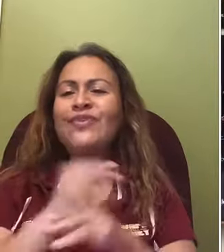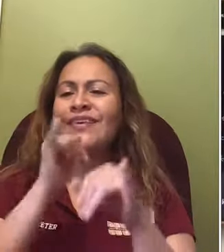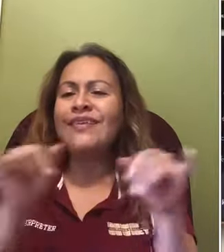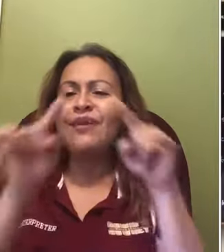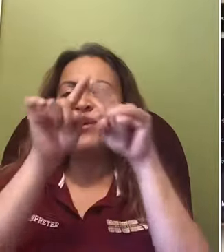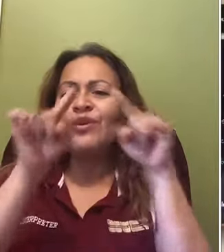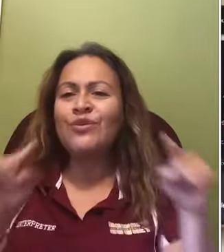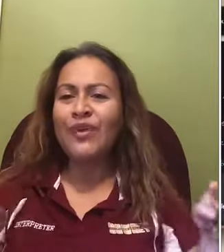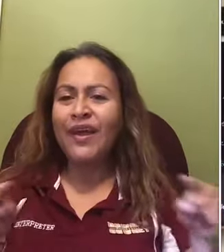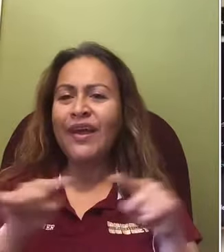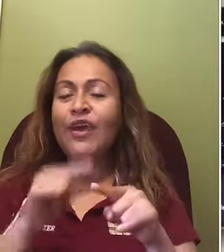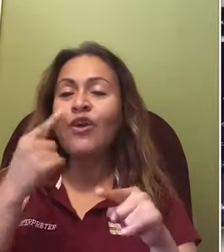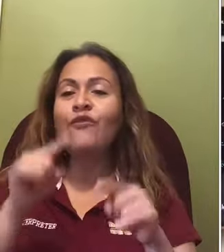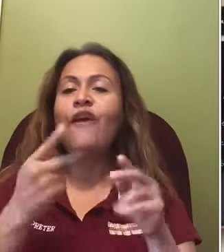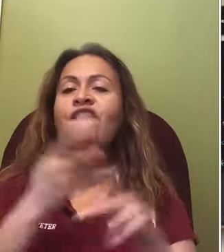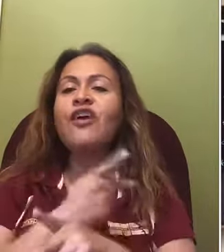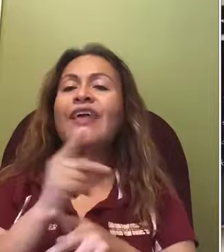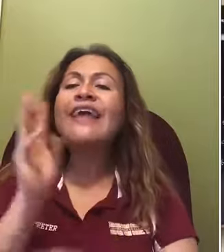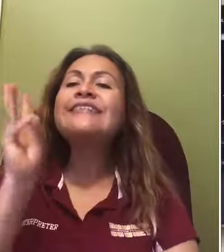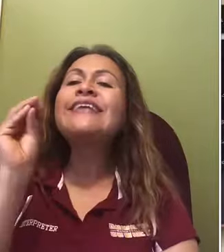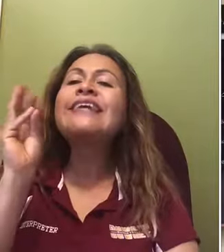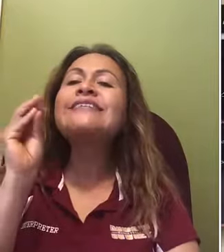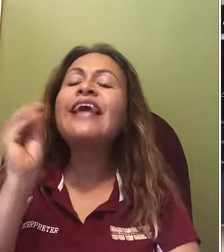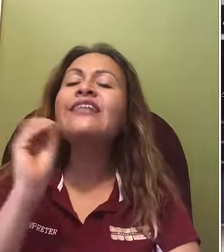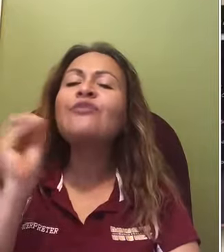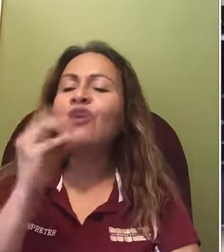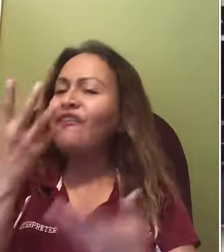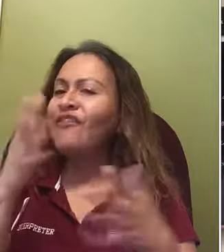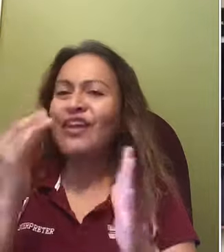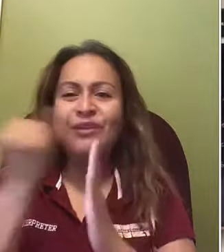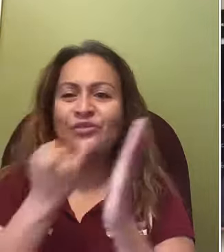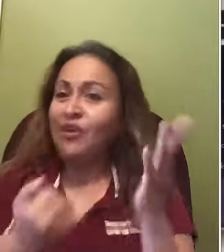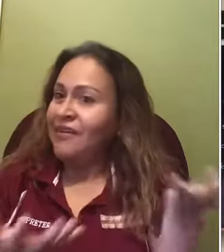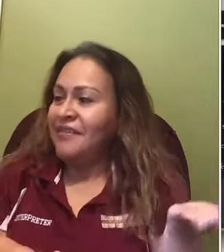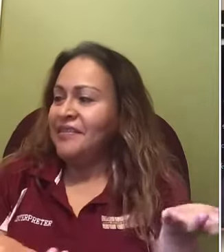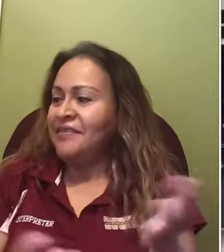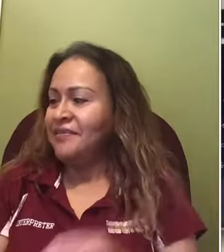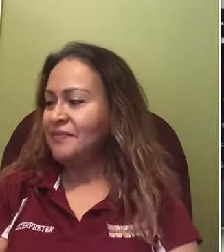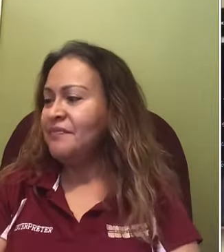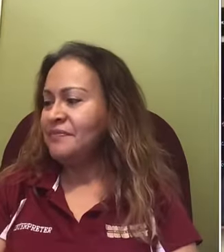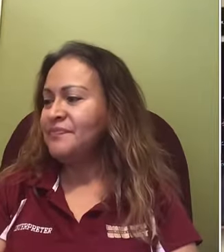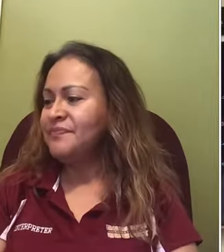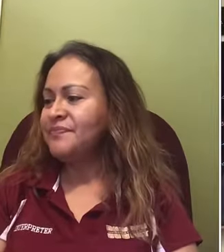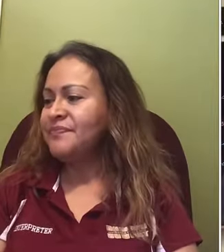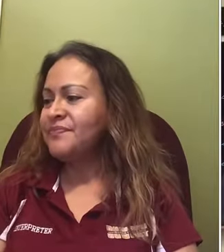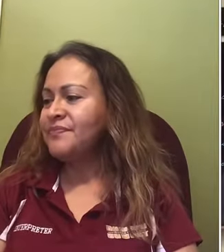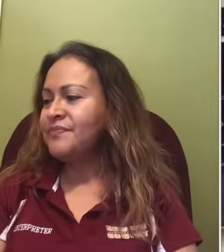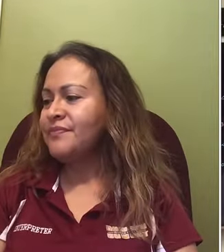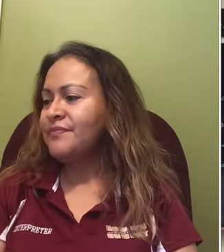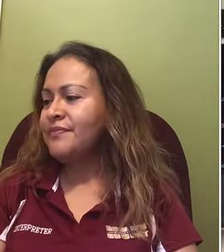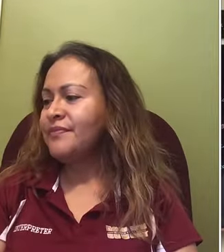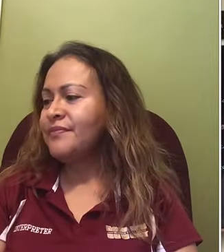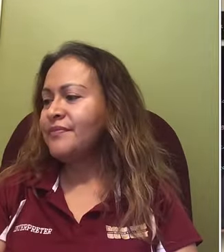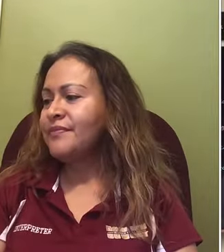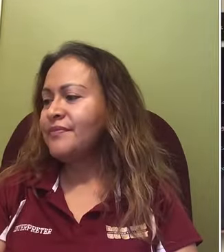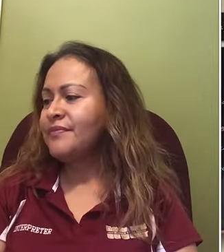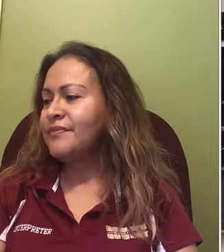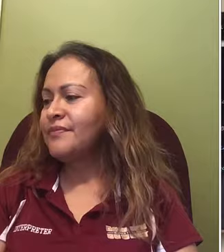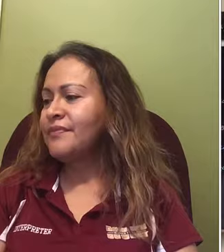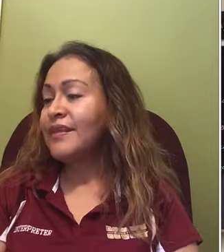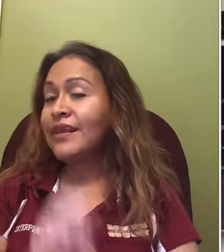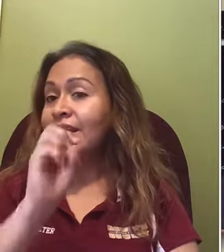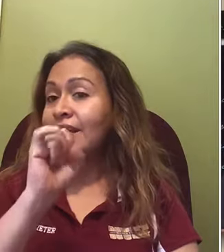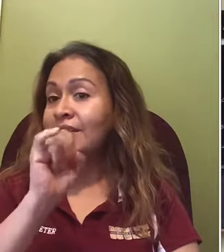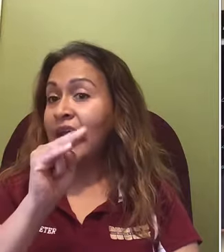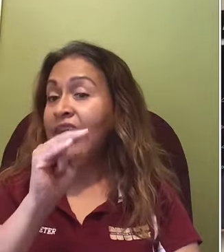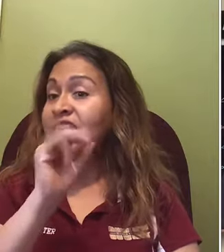trig ratios for the 60 degrees, since we've already drawn it. So what is the